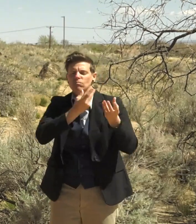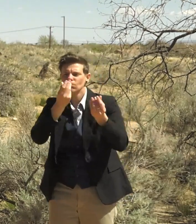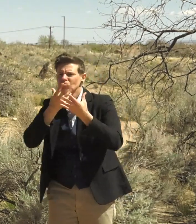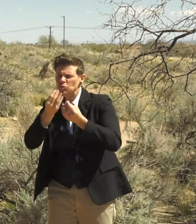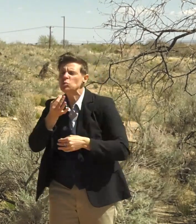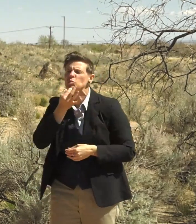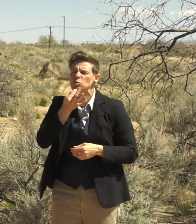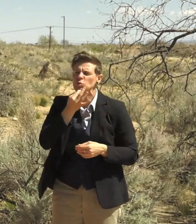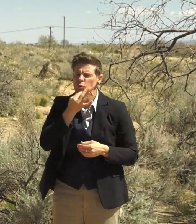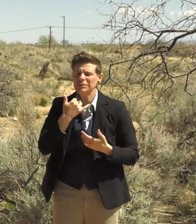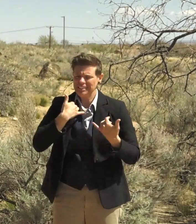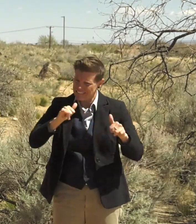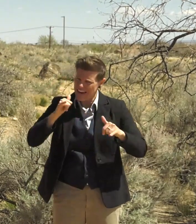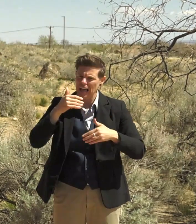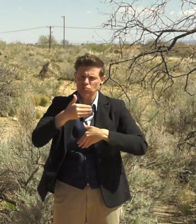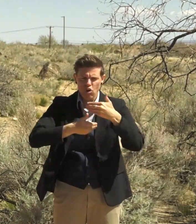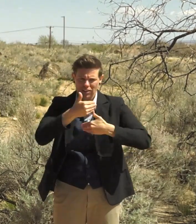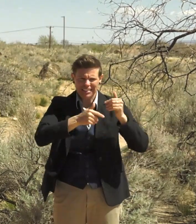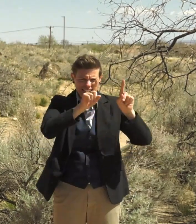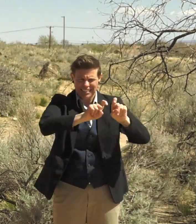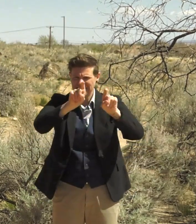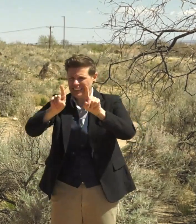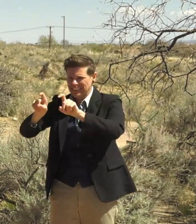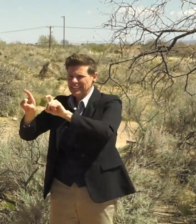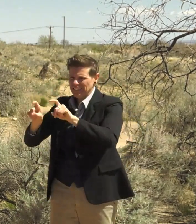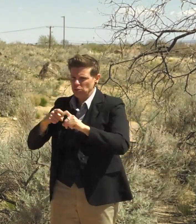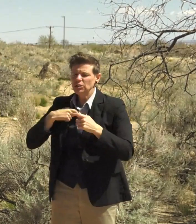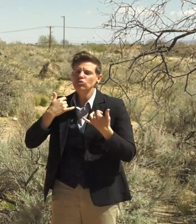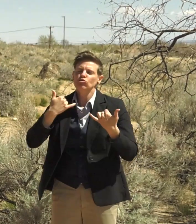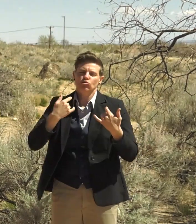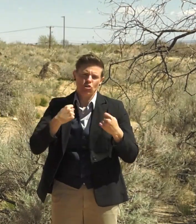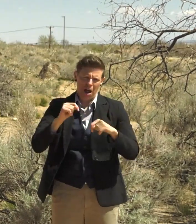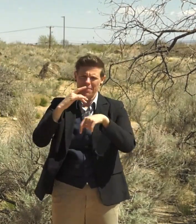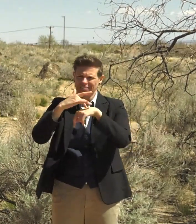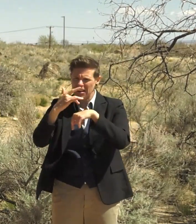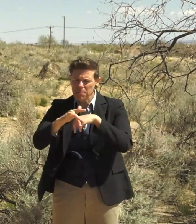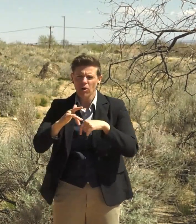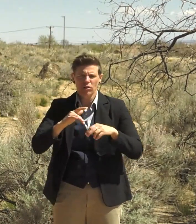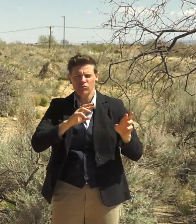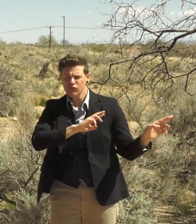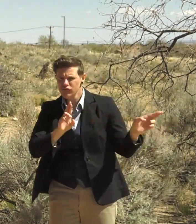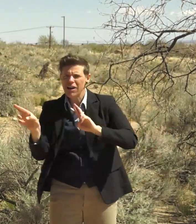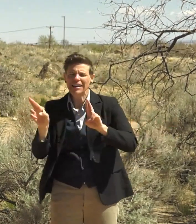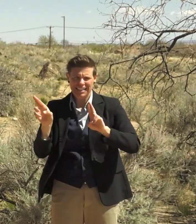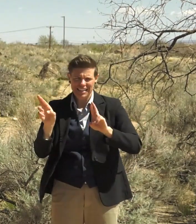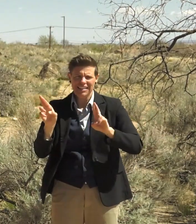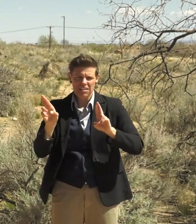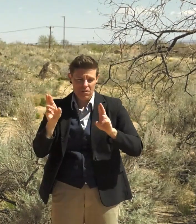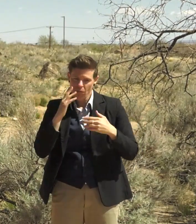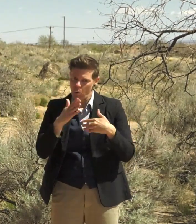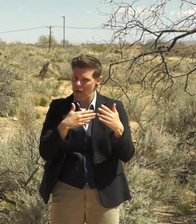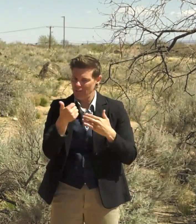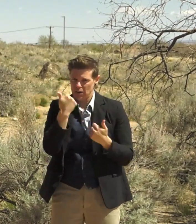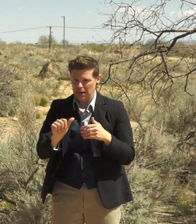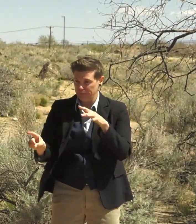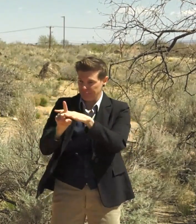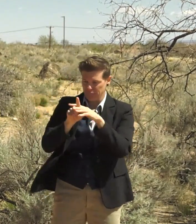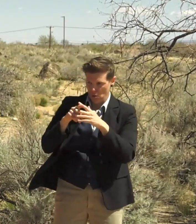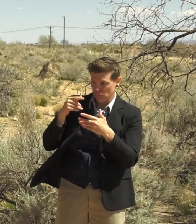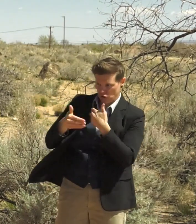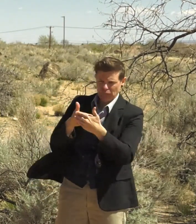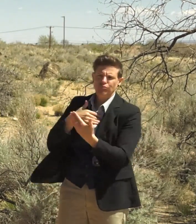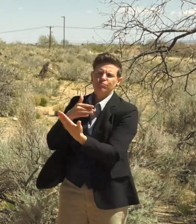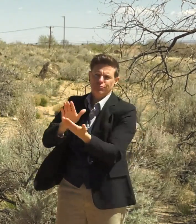be trying to make ourselves as available as we can to help through that process. But we're hoping that people are understanding this. This is why social distancing is